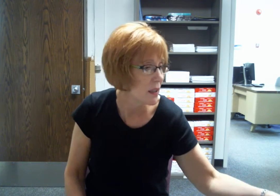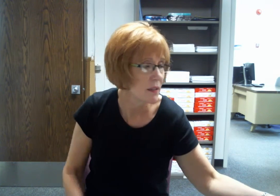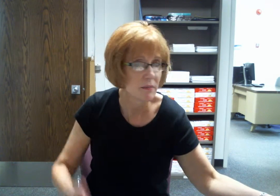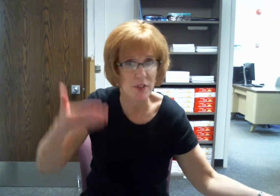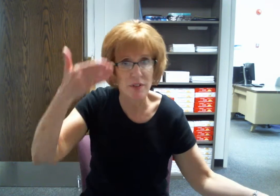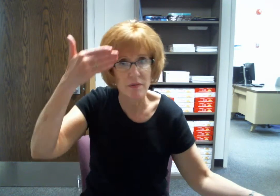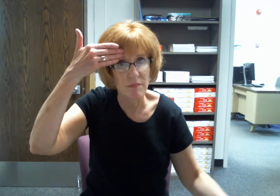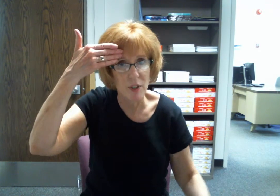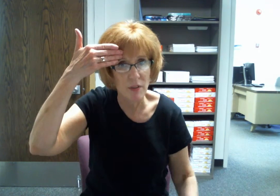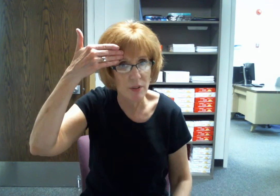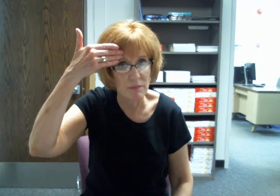just you have your